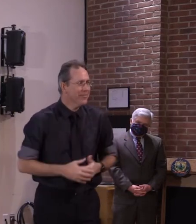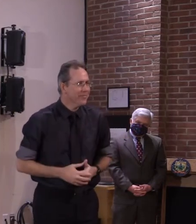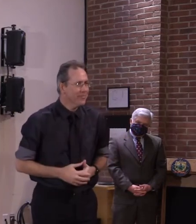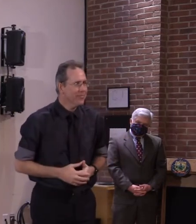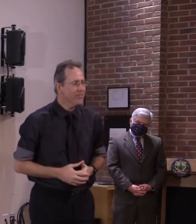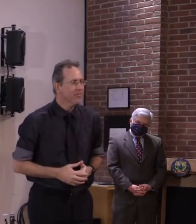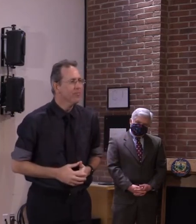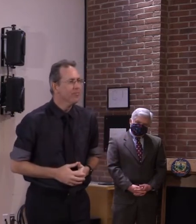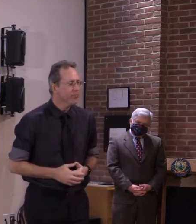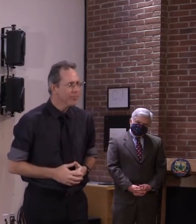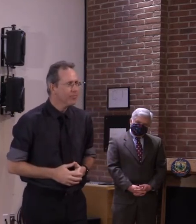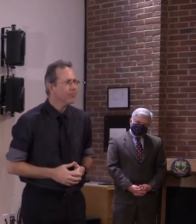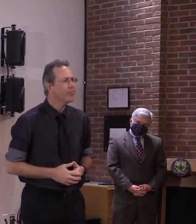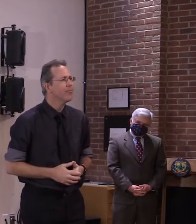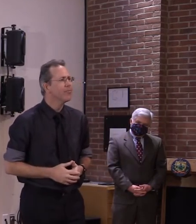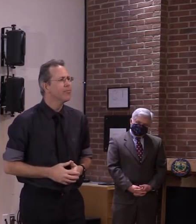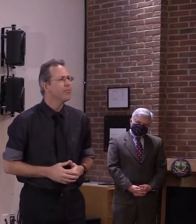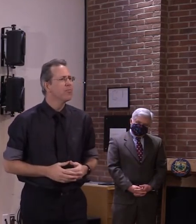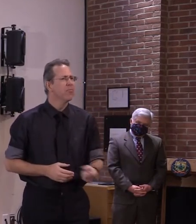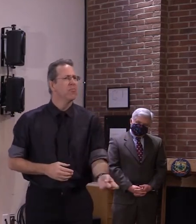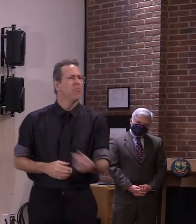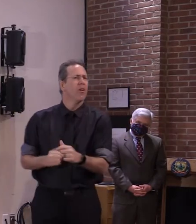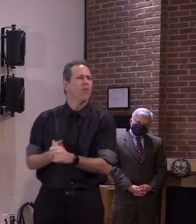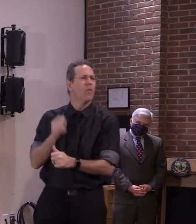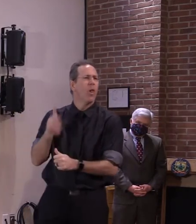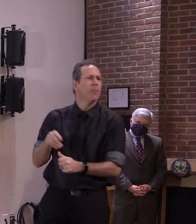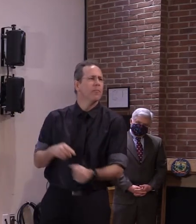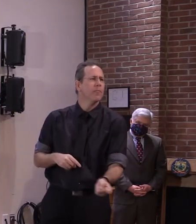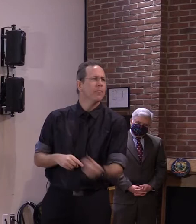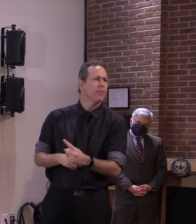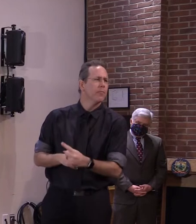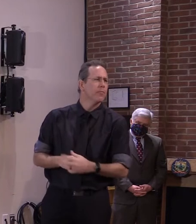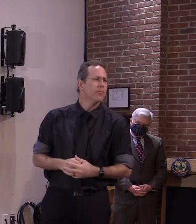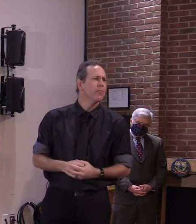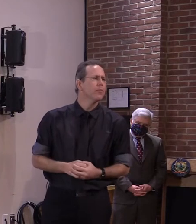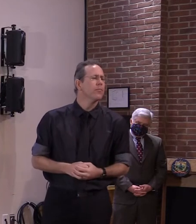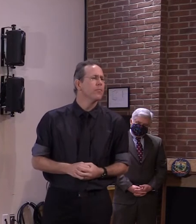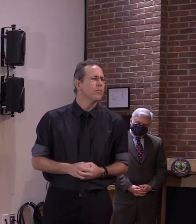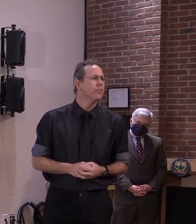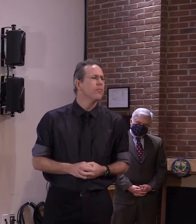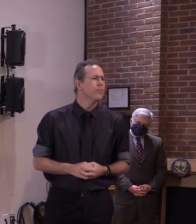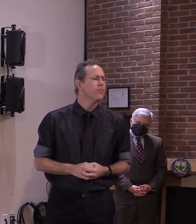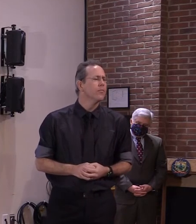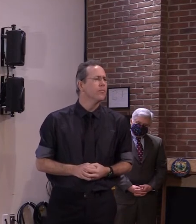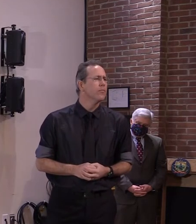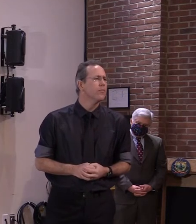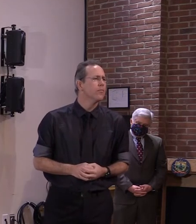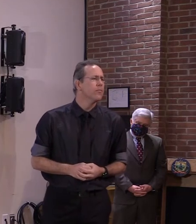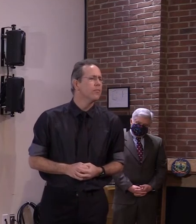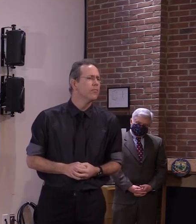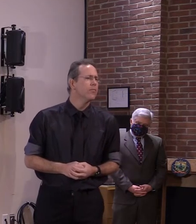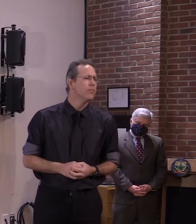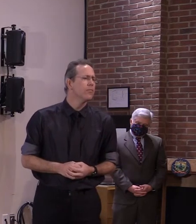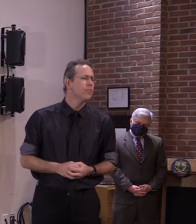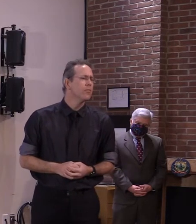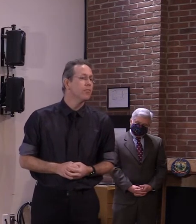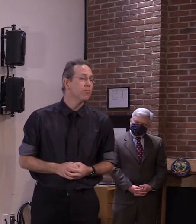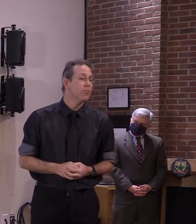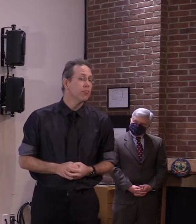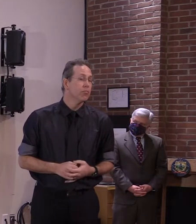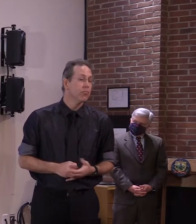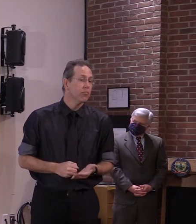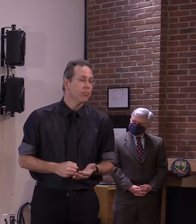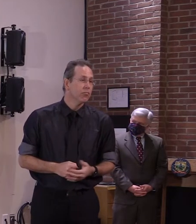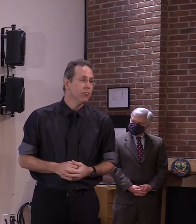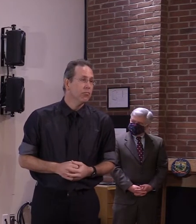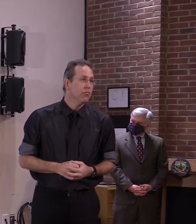read that that's a it's a minor a minor attribute that that they they would